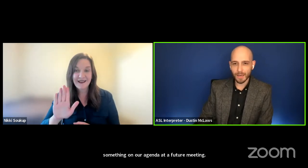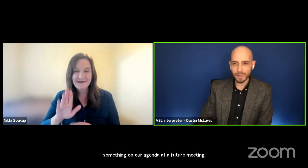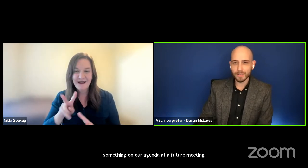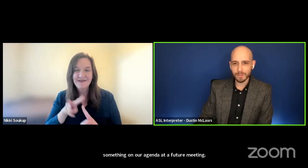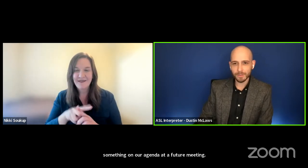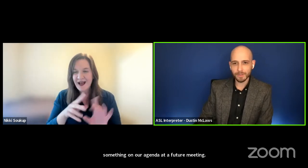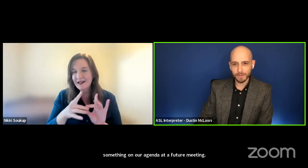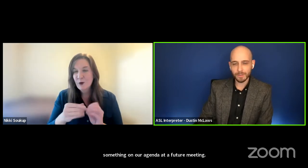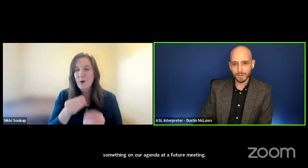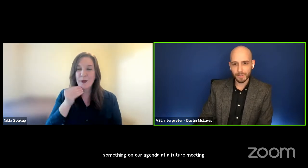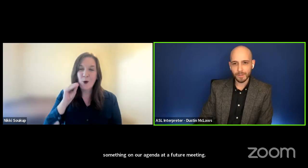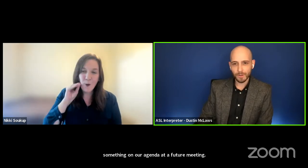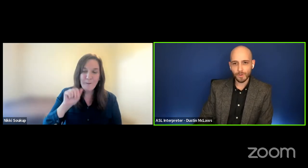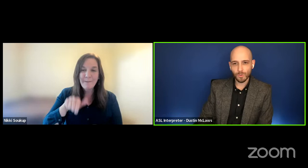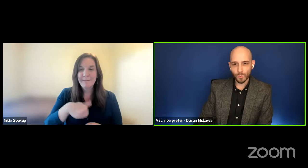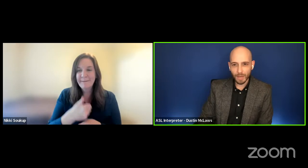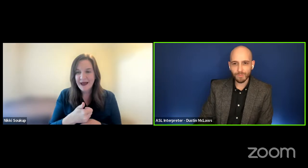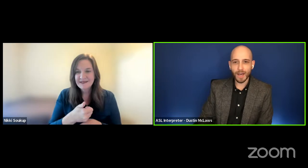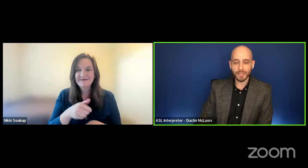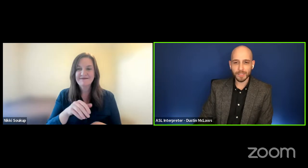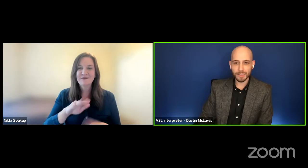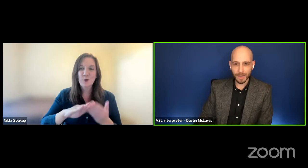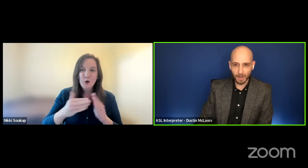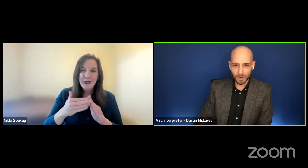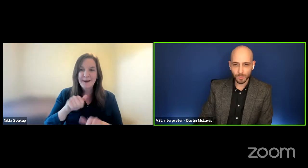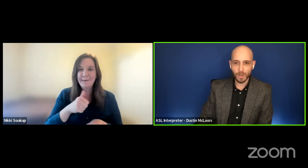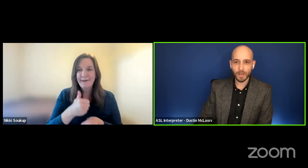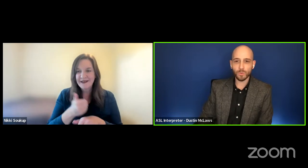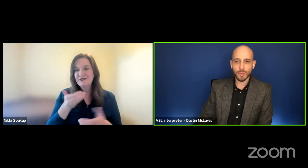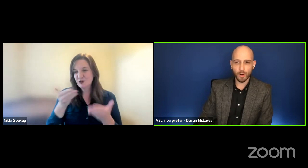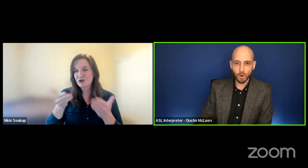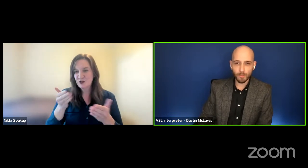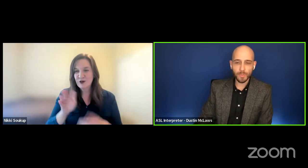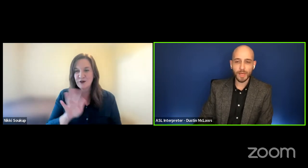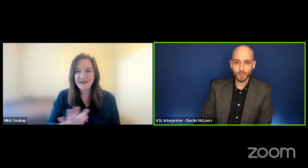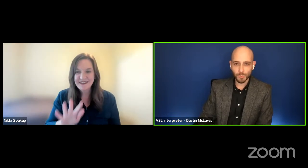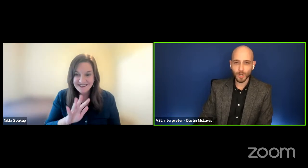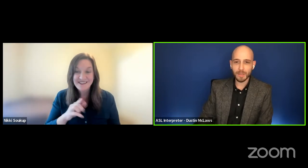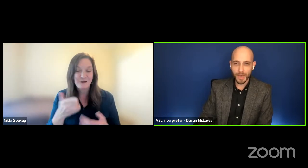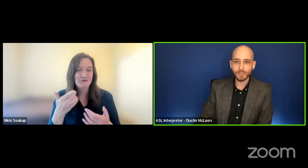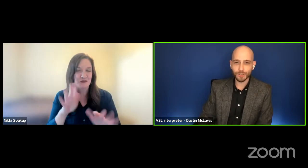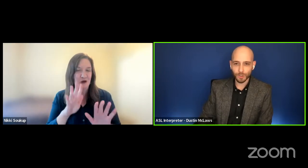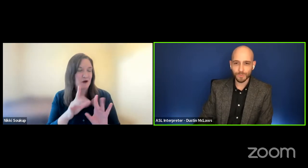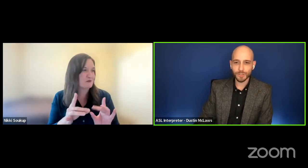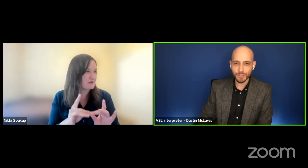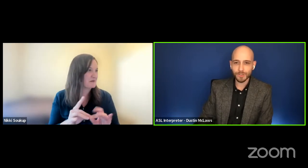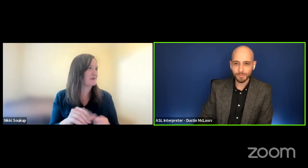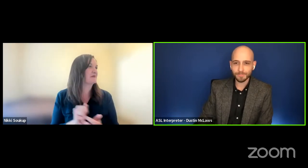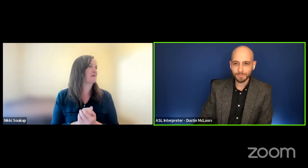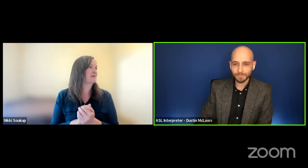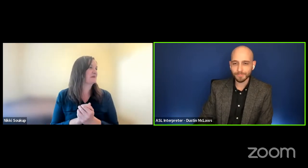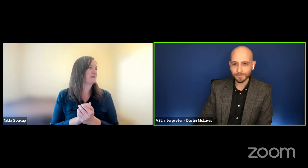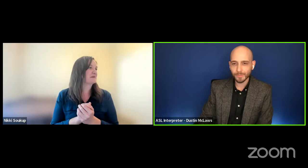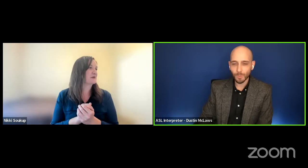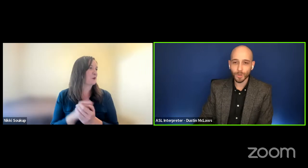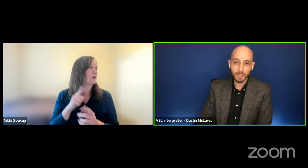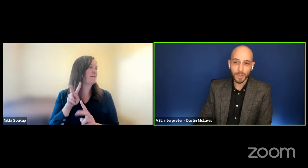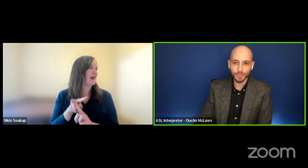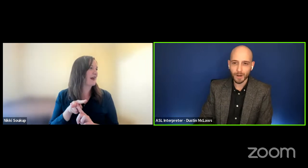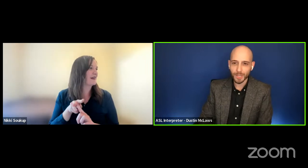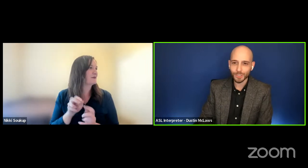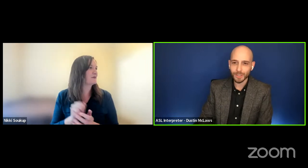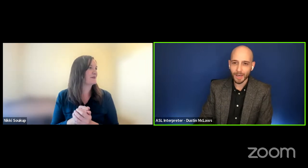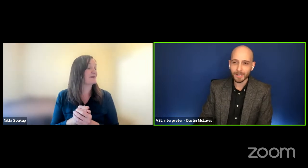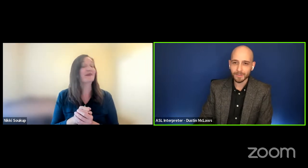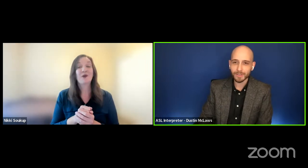and Medicaid. We had filings there as well with home and community-based services. Wanted